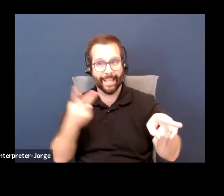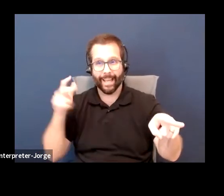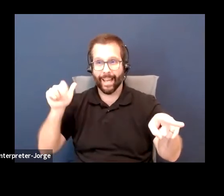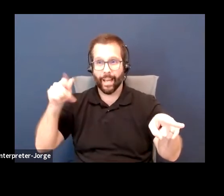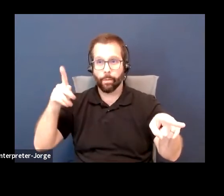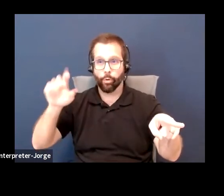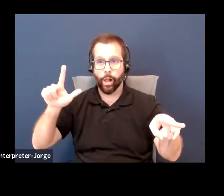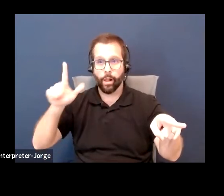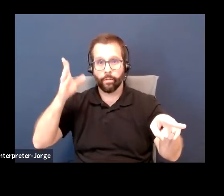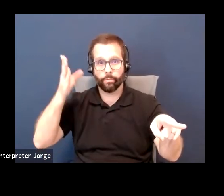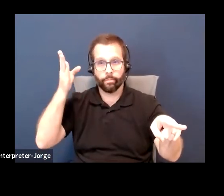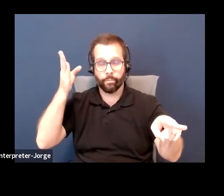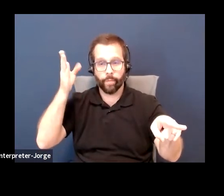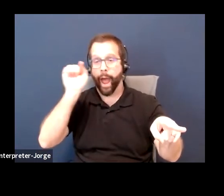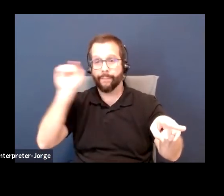april-rural.org